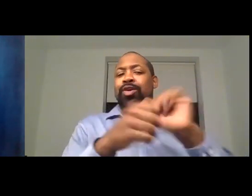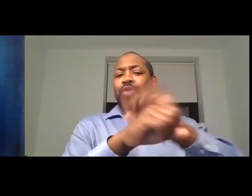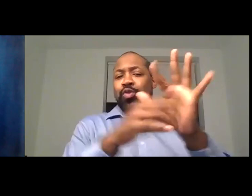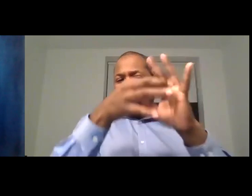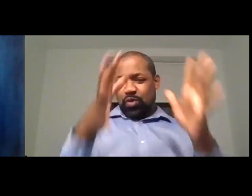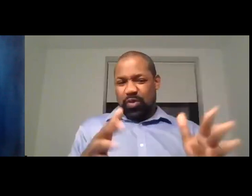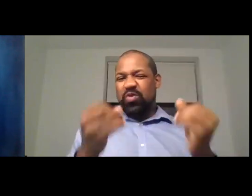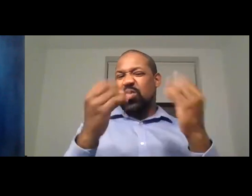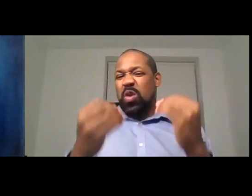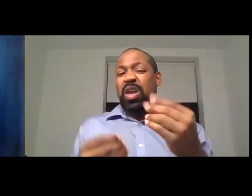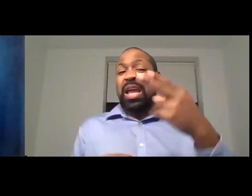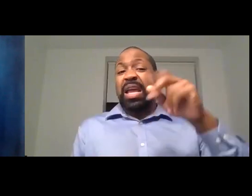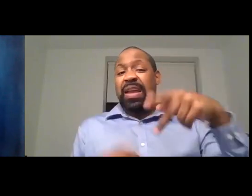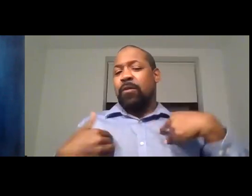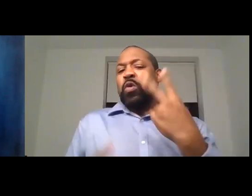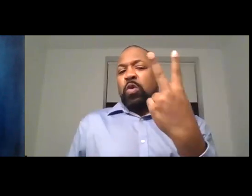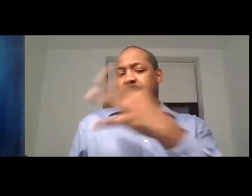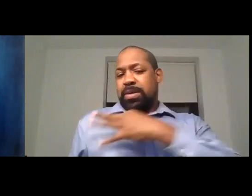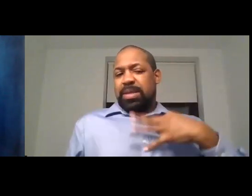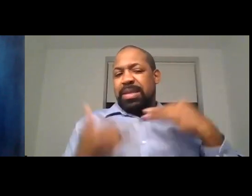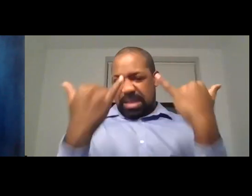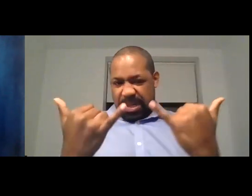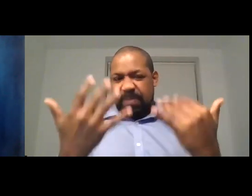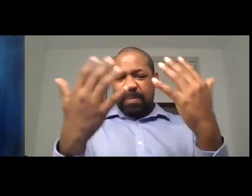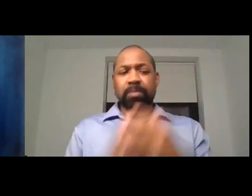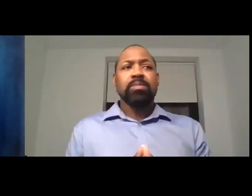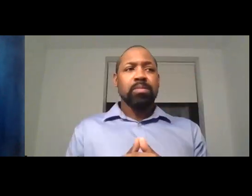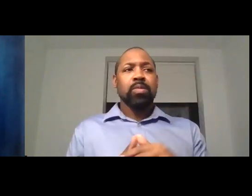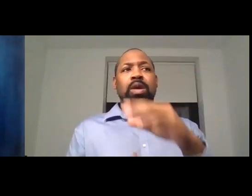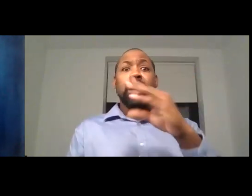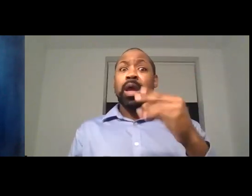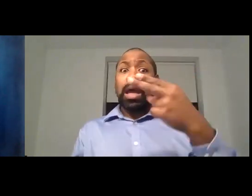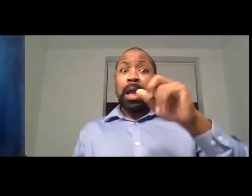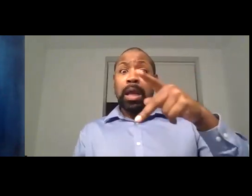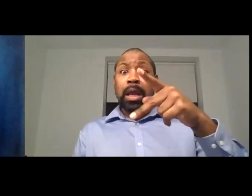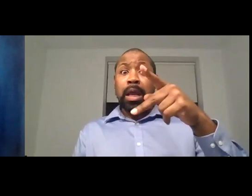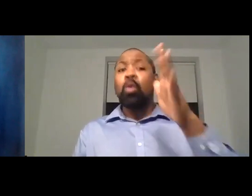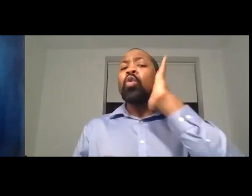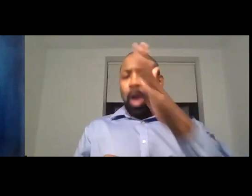Lindsay Conway become a COVID interpreter. So there's 2 staff now.